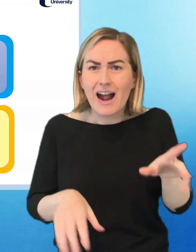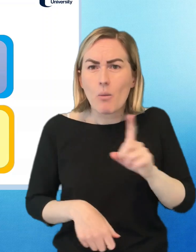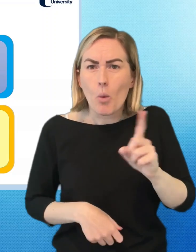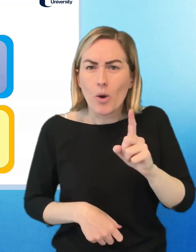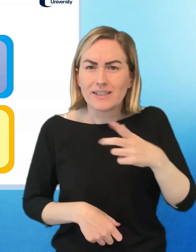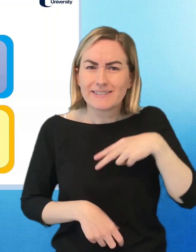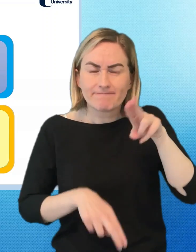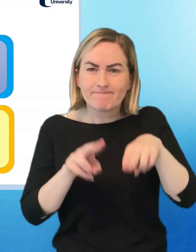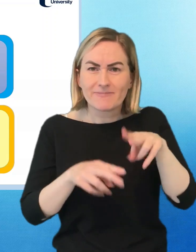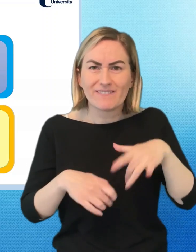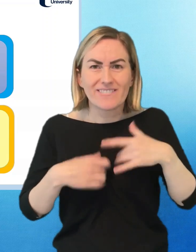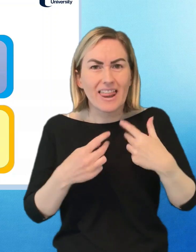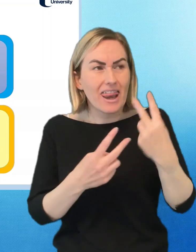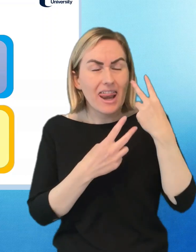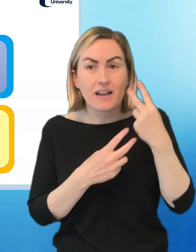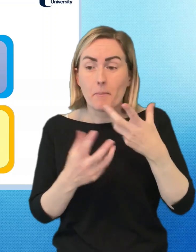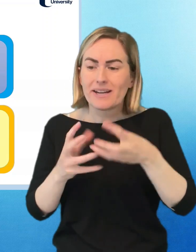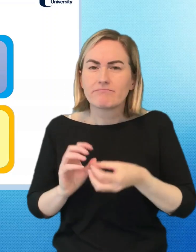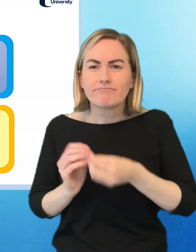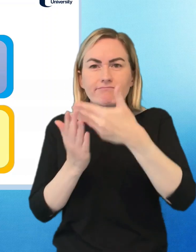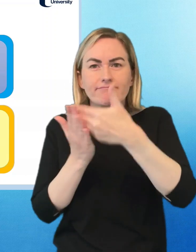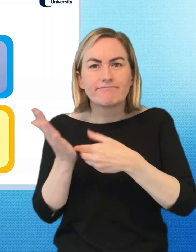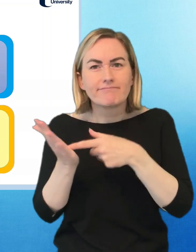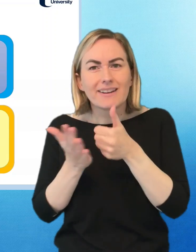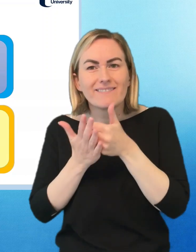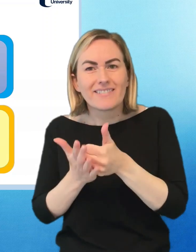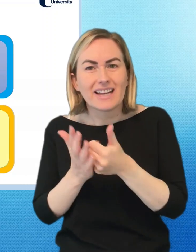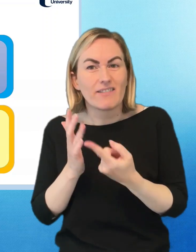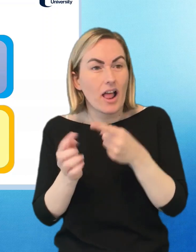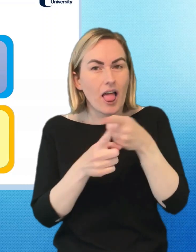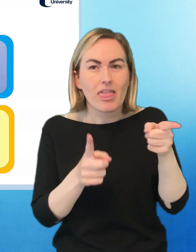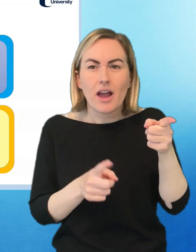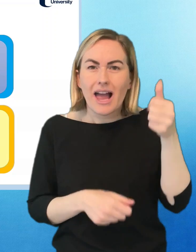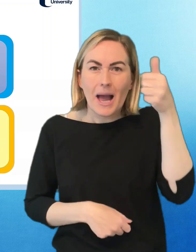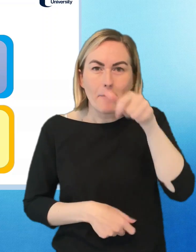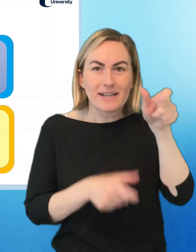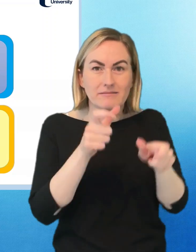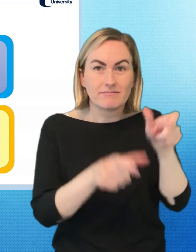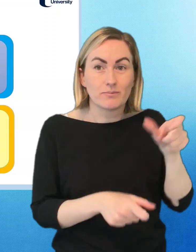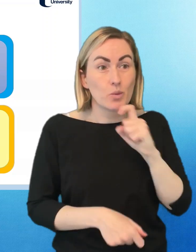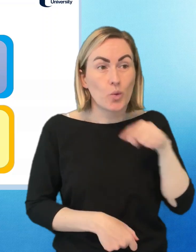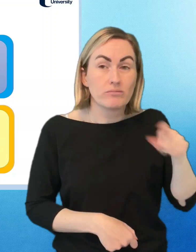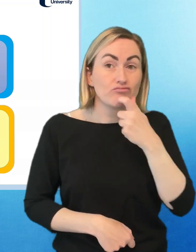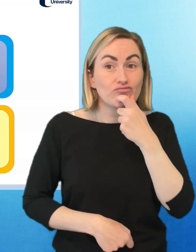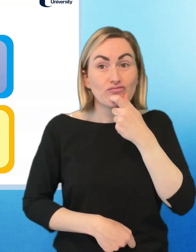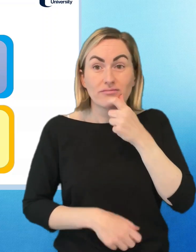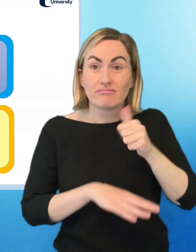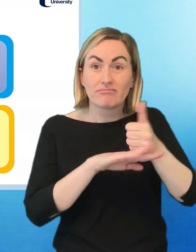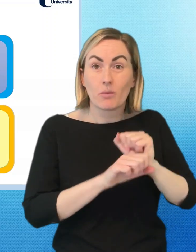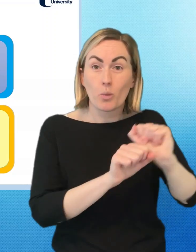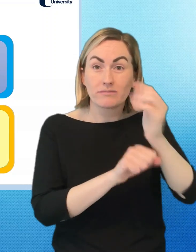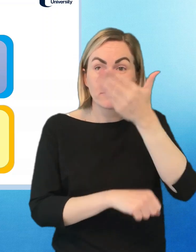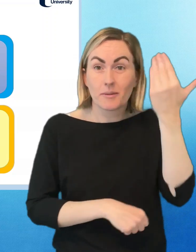co-created and run, and we create a toolkit for other academics who wish to organise a summer school such as